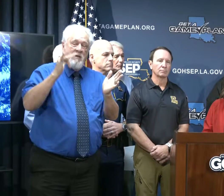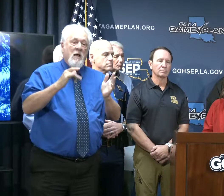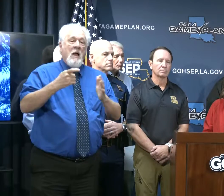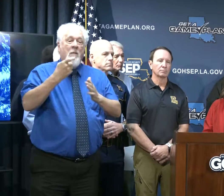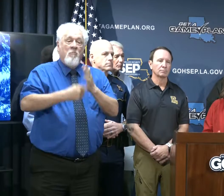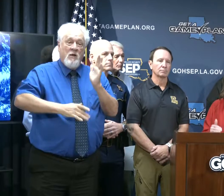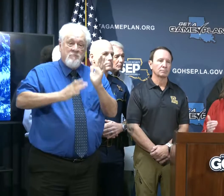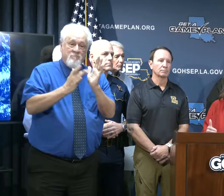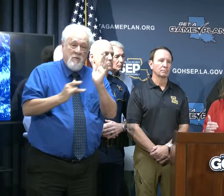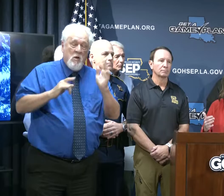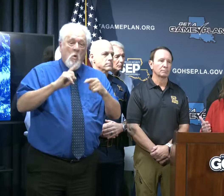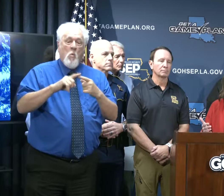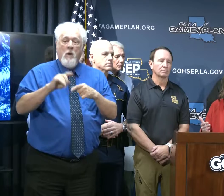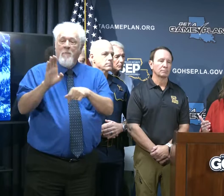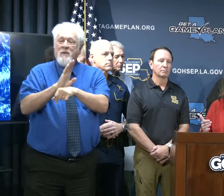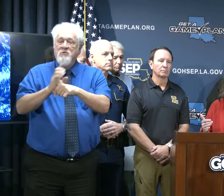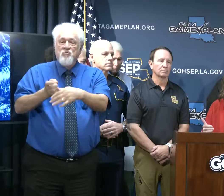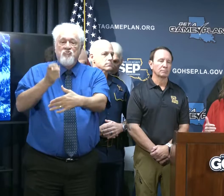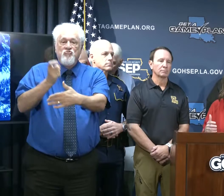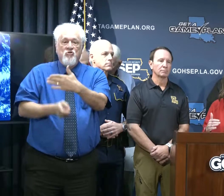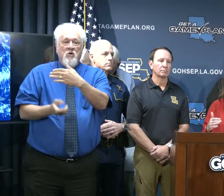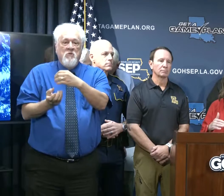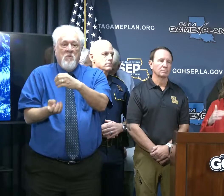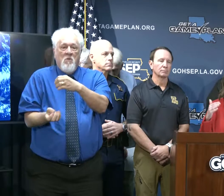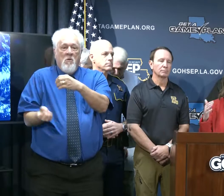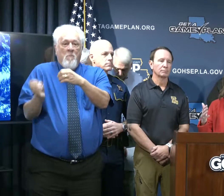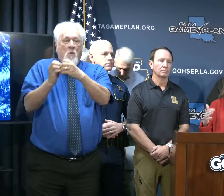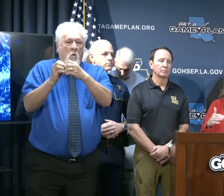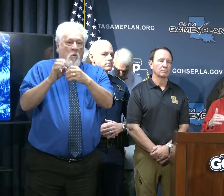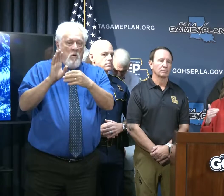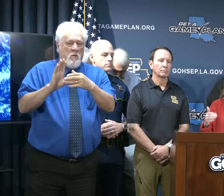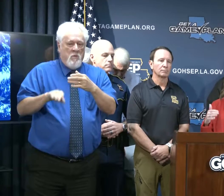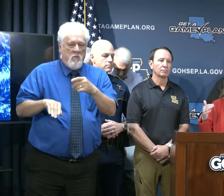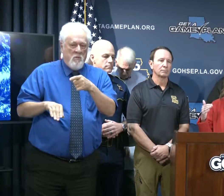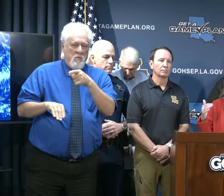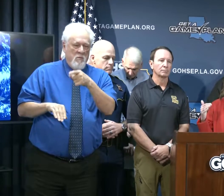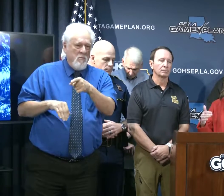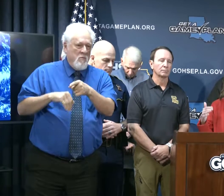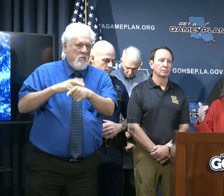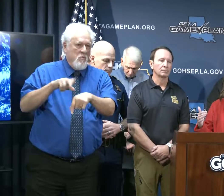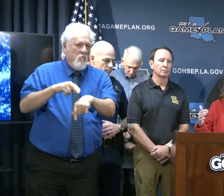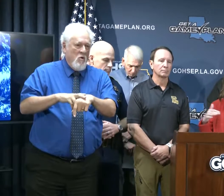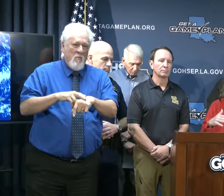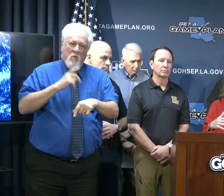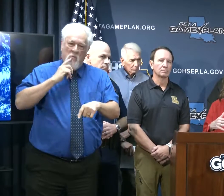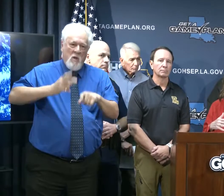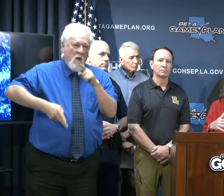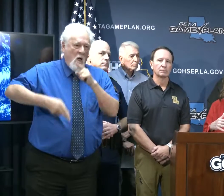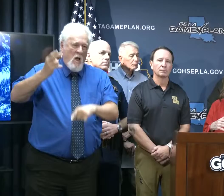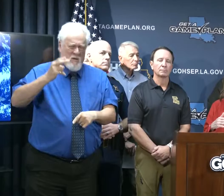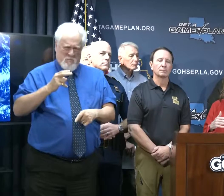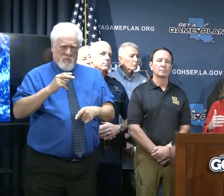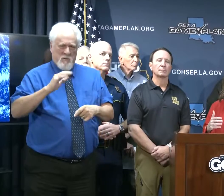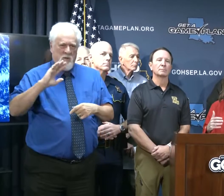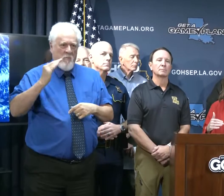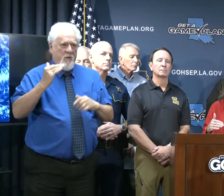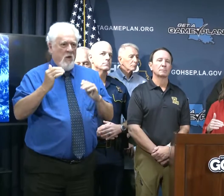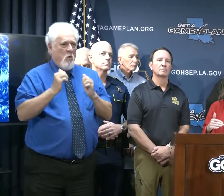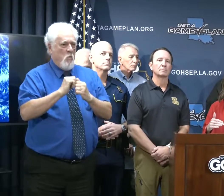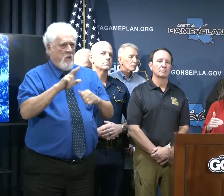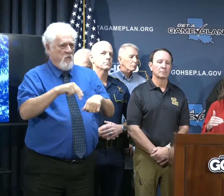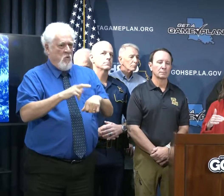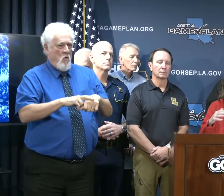when someone or a business charges prices that are extraordinarily disproportionate to the ordinary prices that would